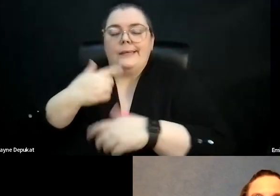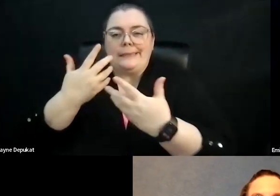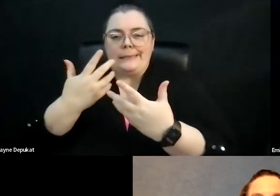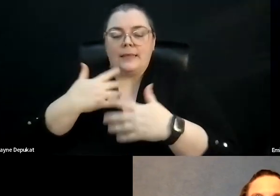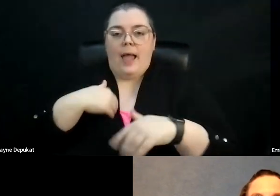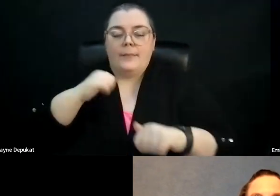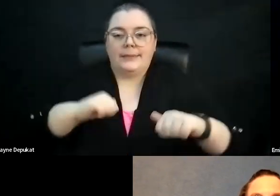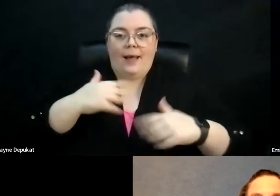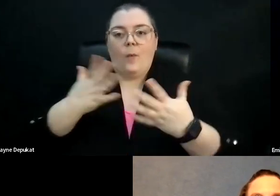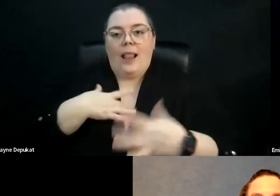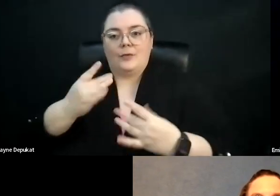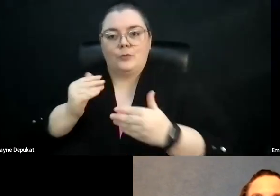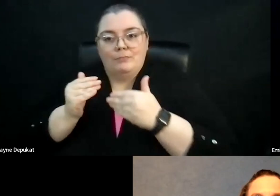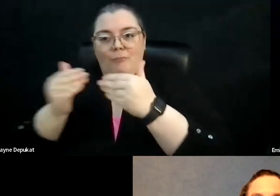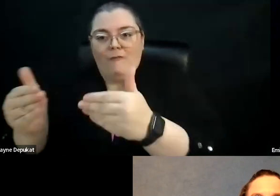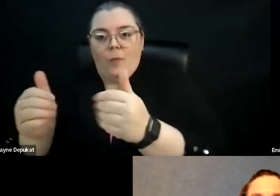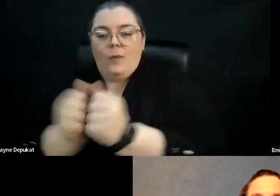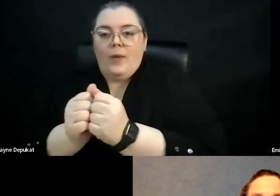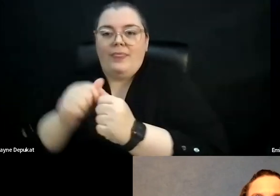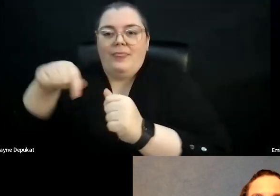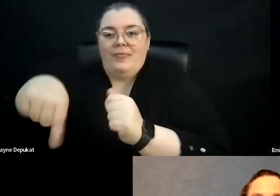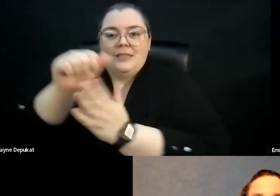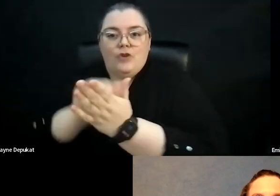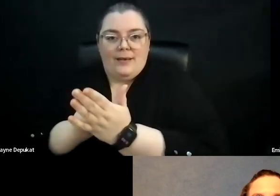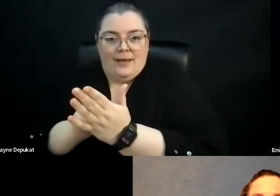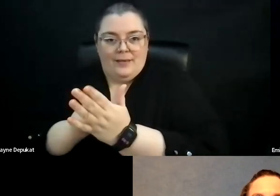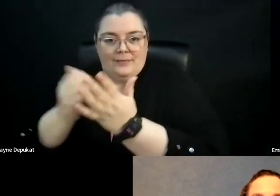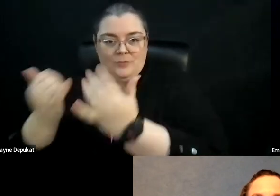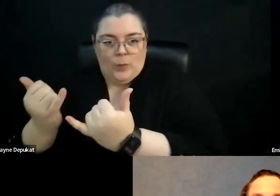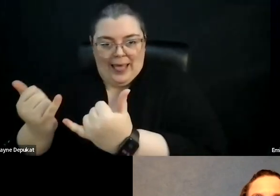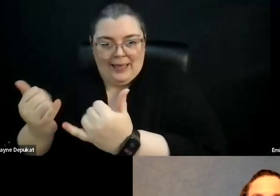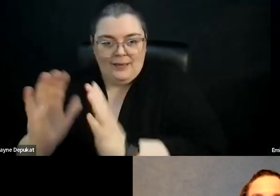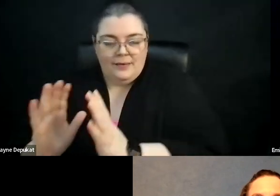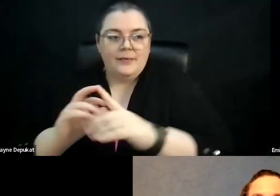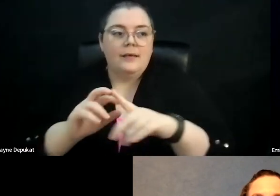meetings, I've been kind of hesitant on what we want to move forward on for this agenda today.